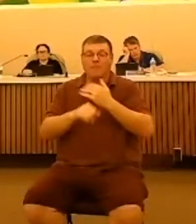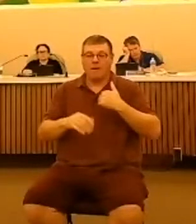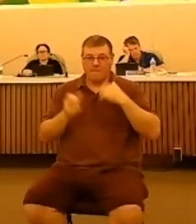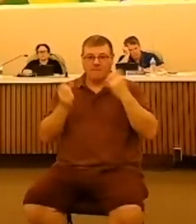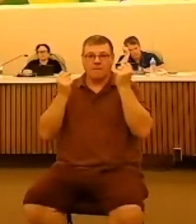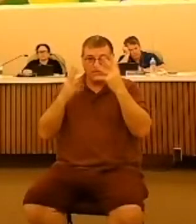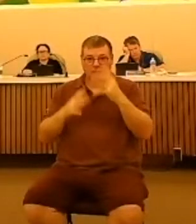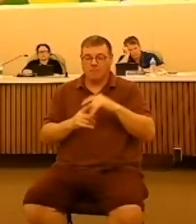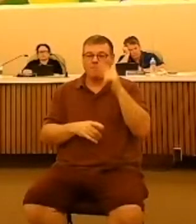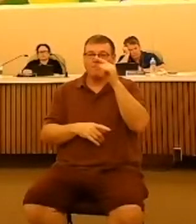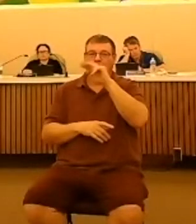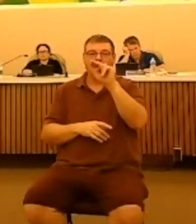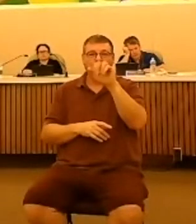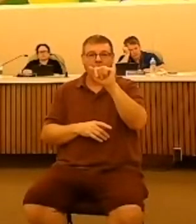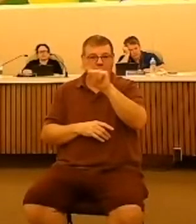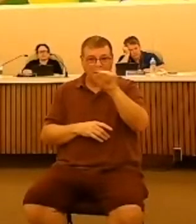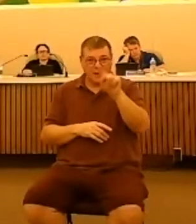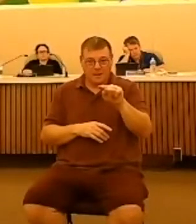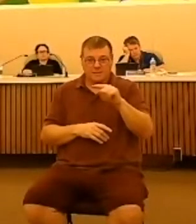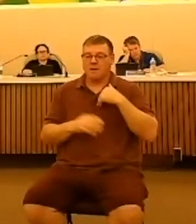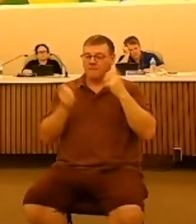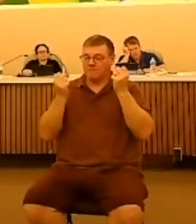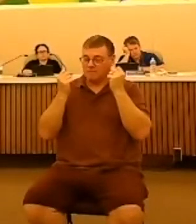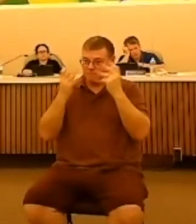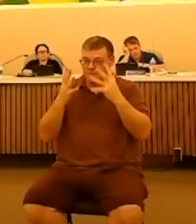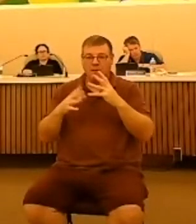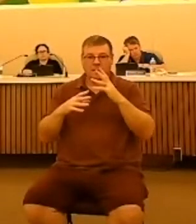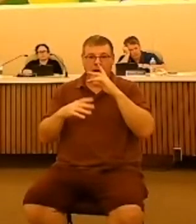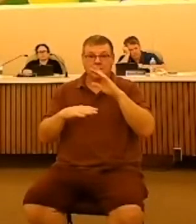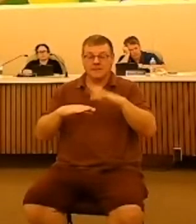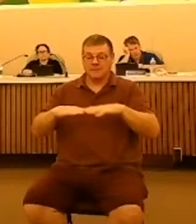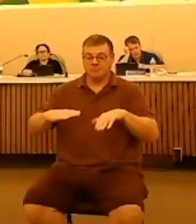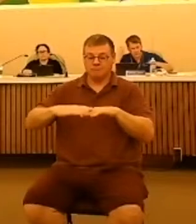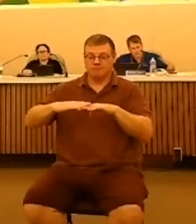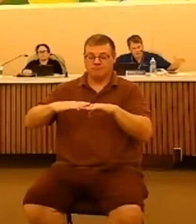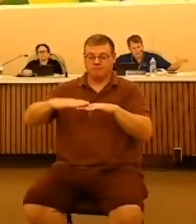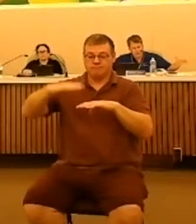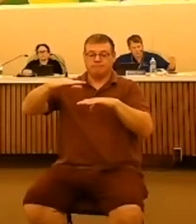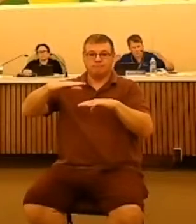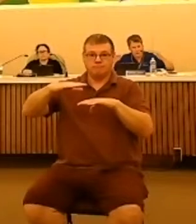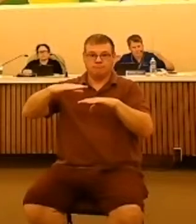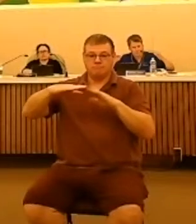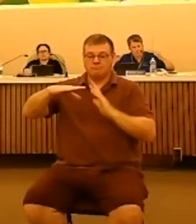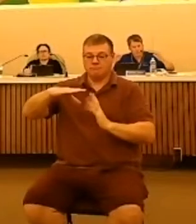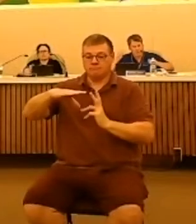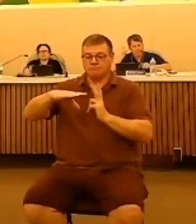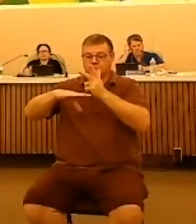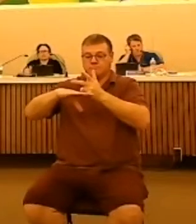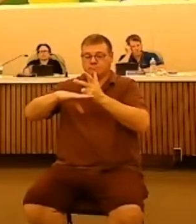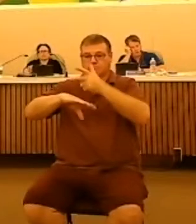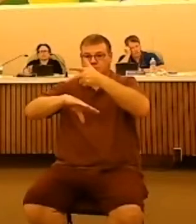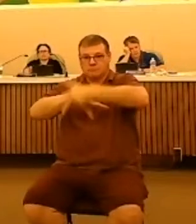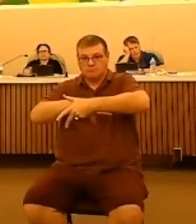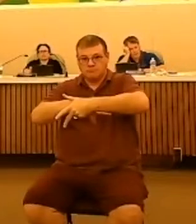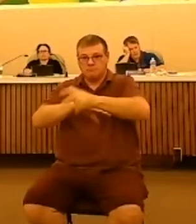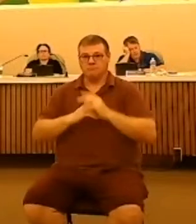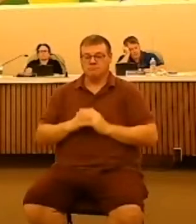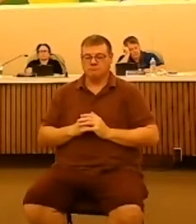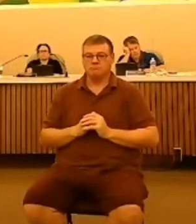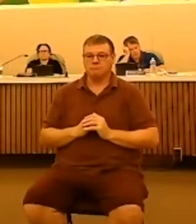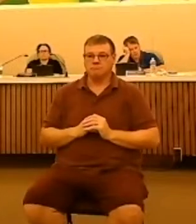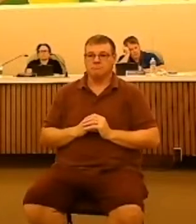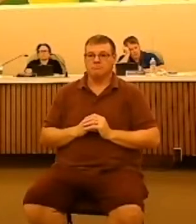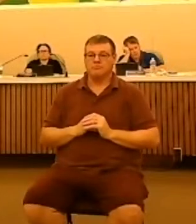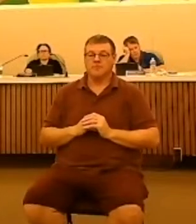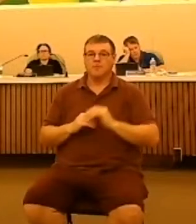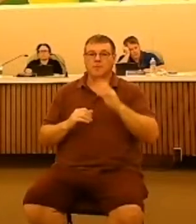over at Nazareth. I've seen them in a bunch of places. It's basically the sidewalk is elevated and there's a ramp coming to it.